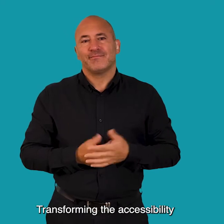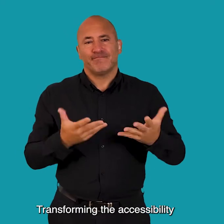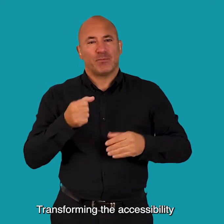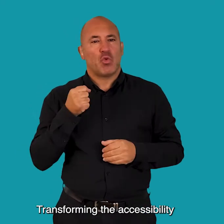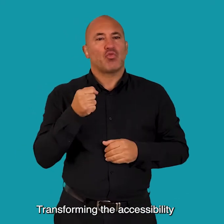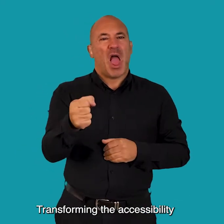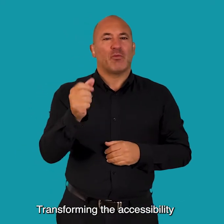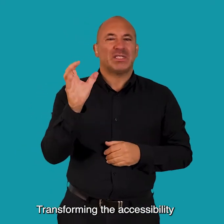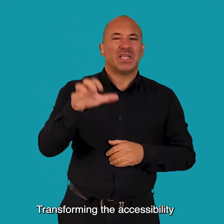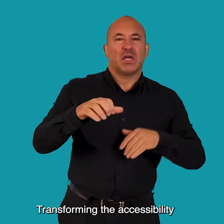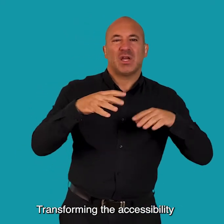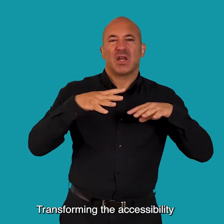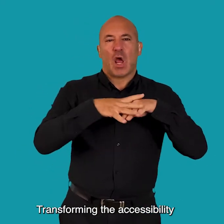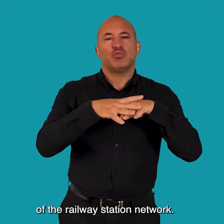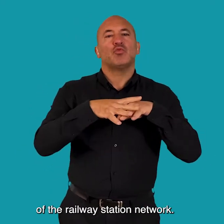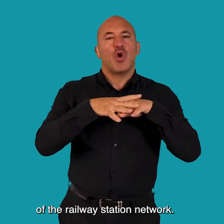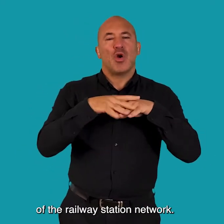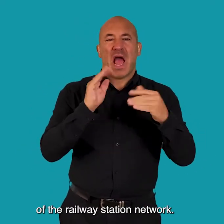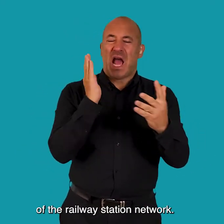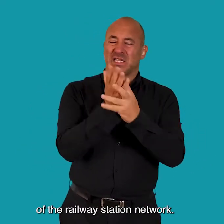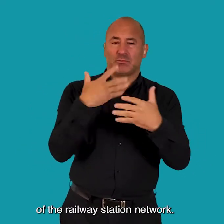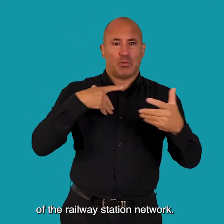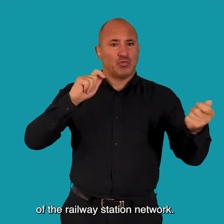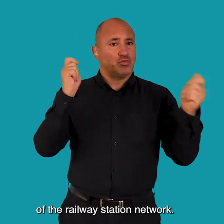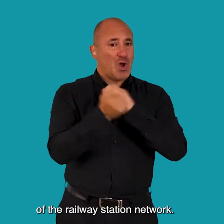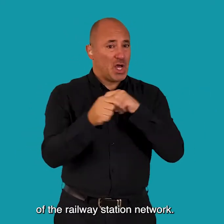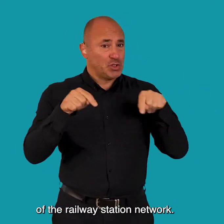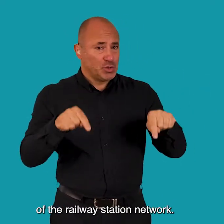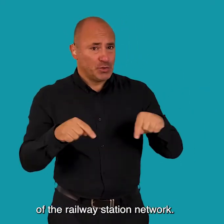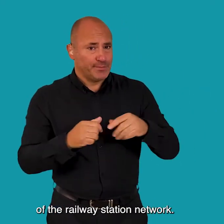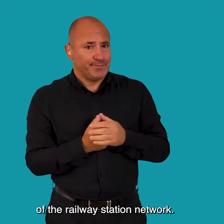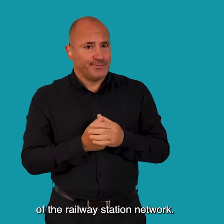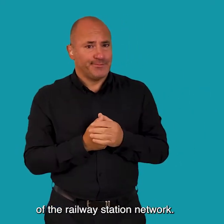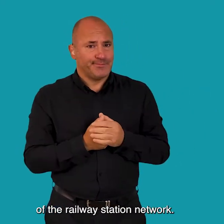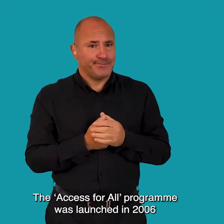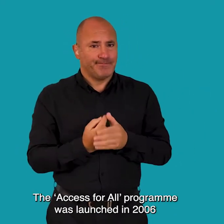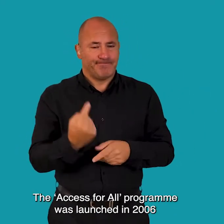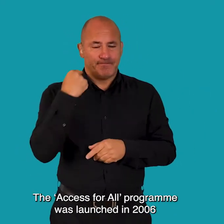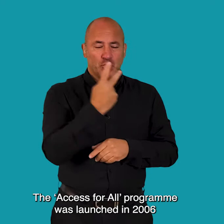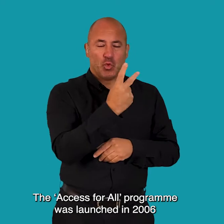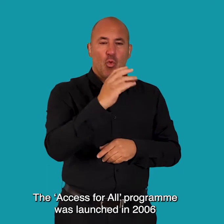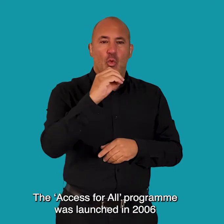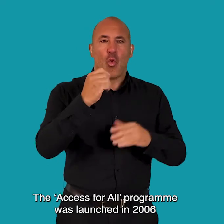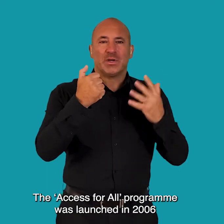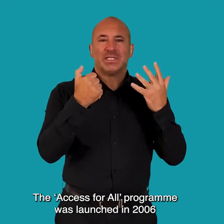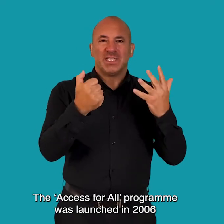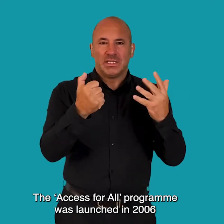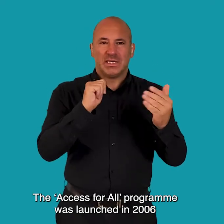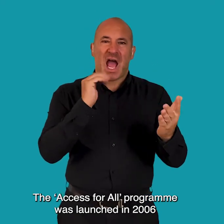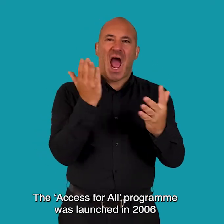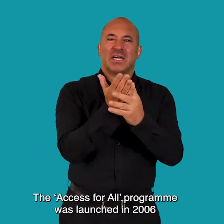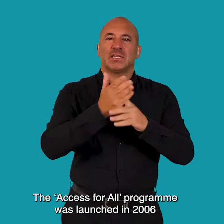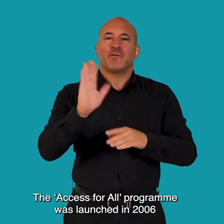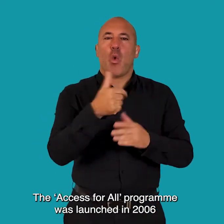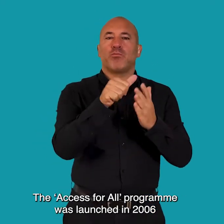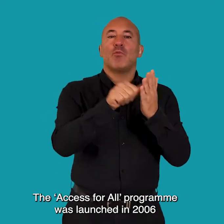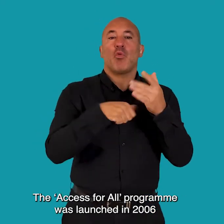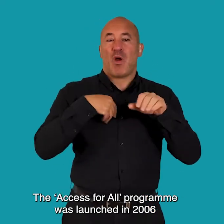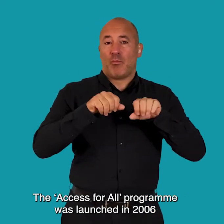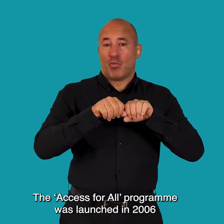Transforming the accessibility of the railway station network. The Access for All programme was launched in